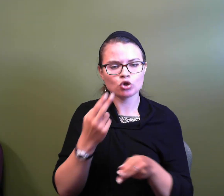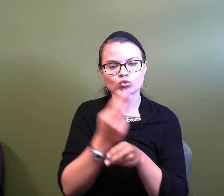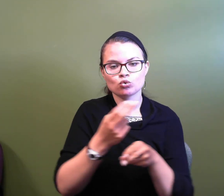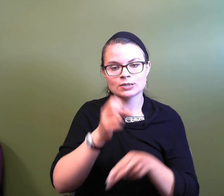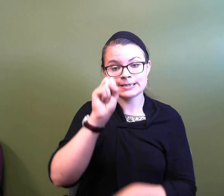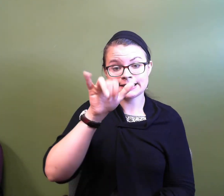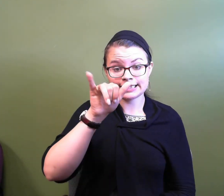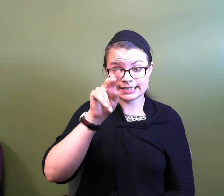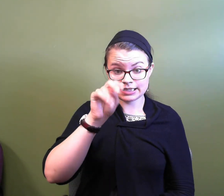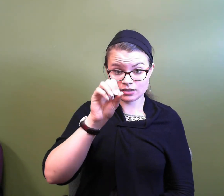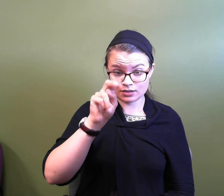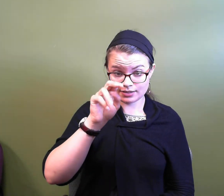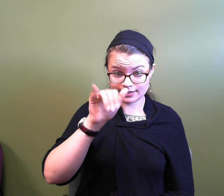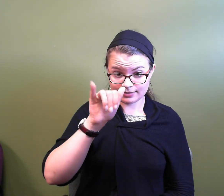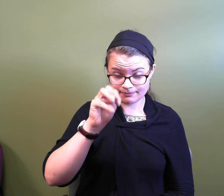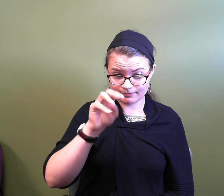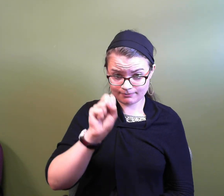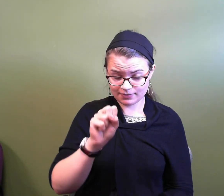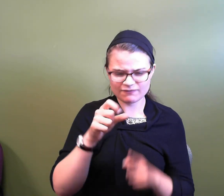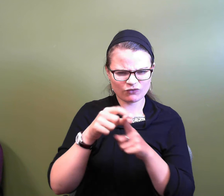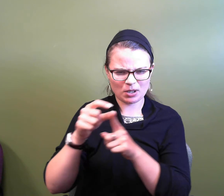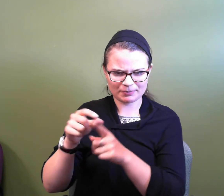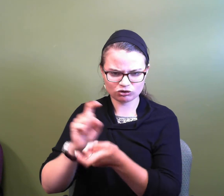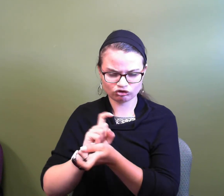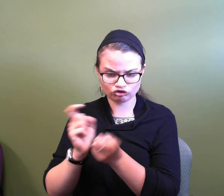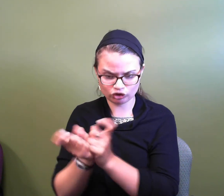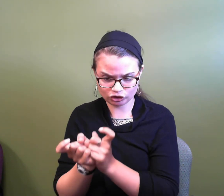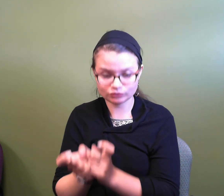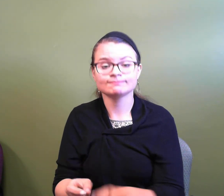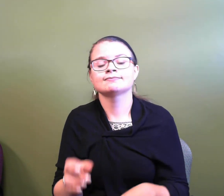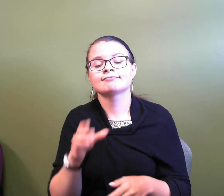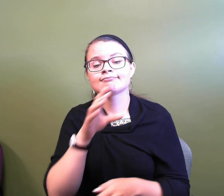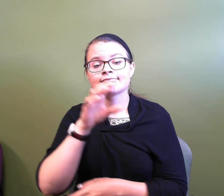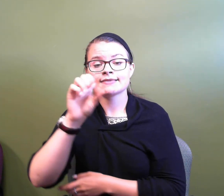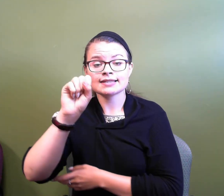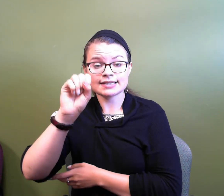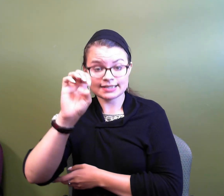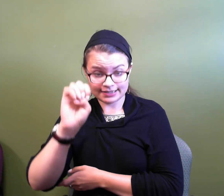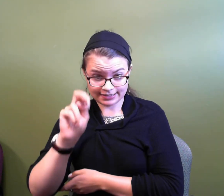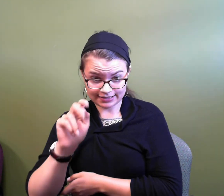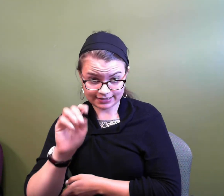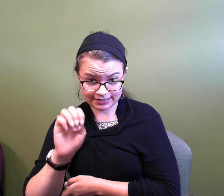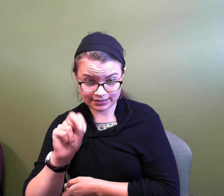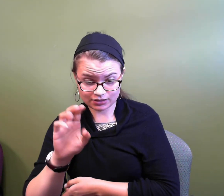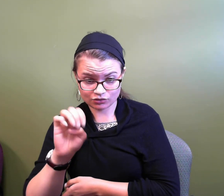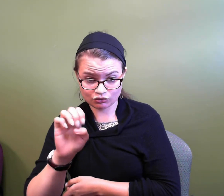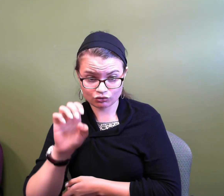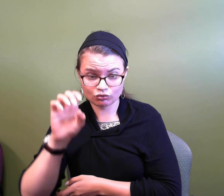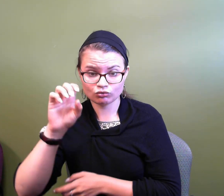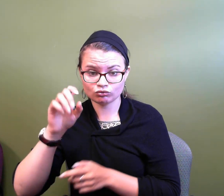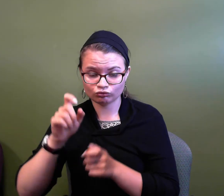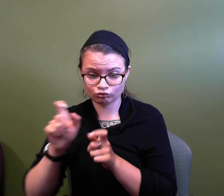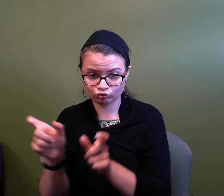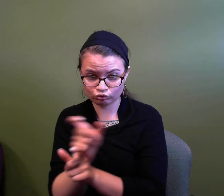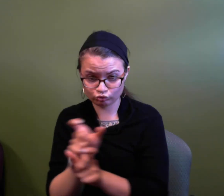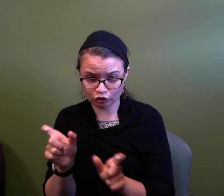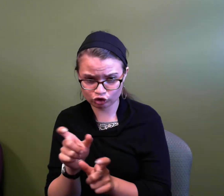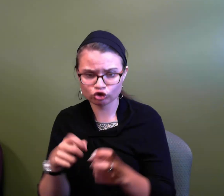about adding the other perspective using concessions, okay? So these are three things you can do in